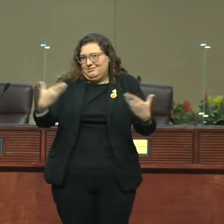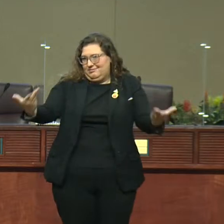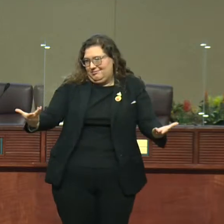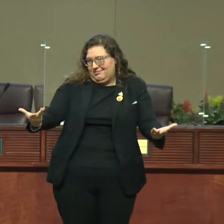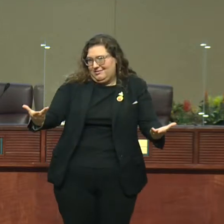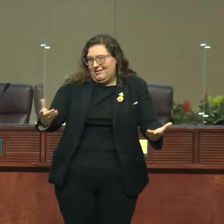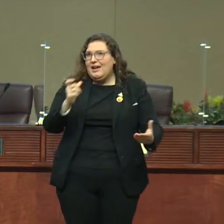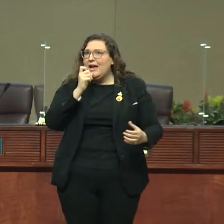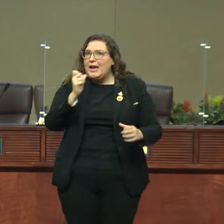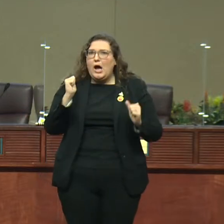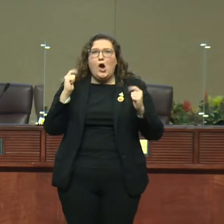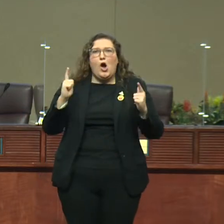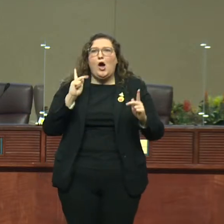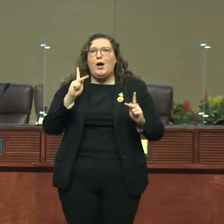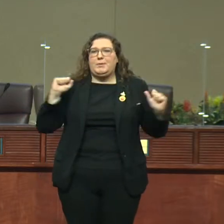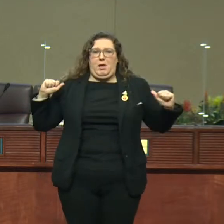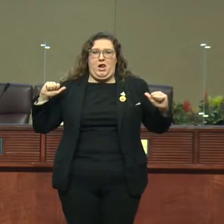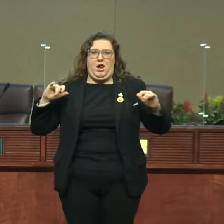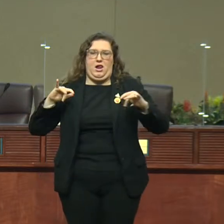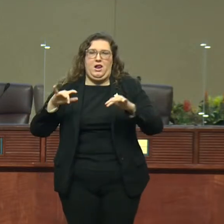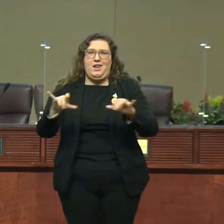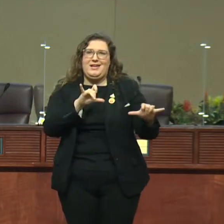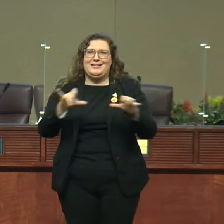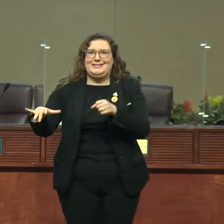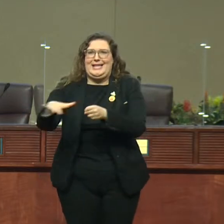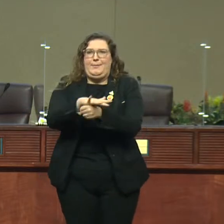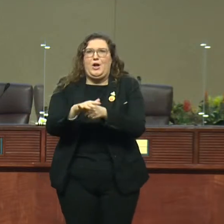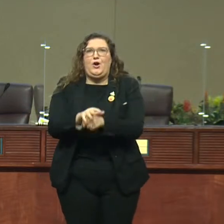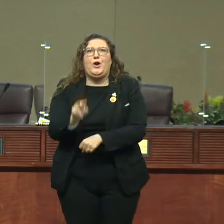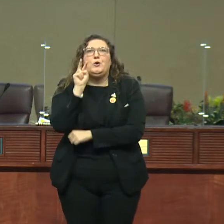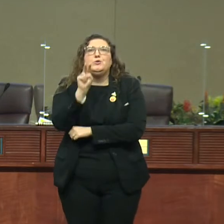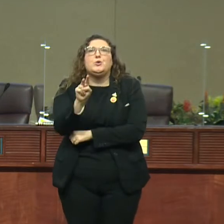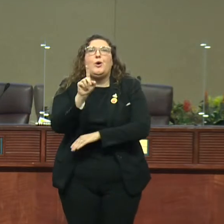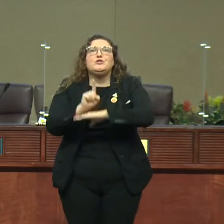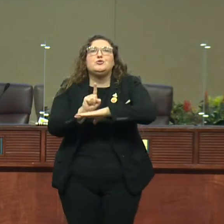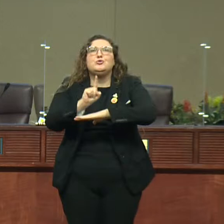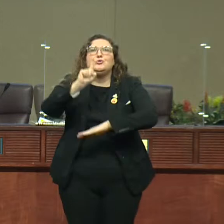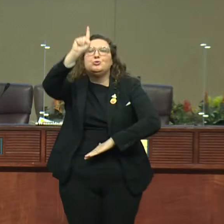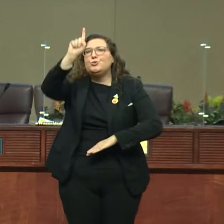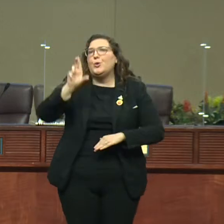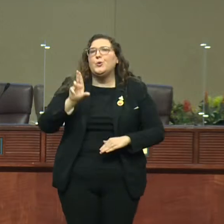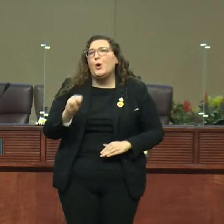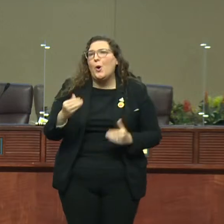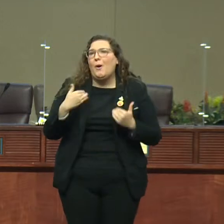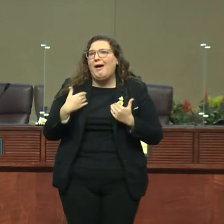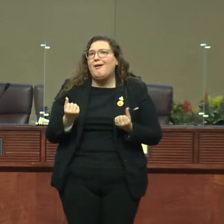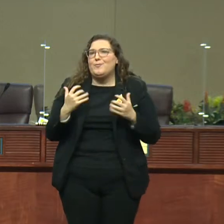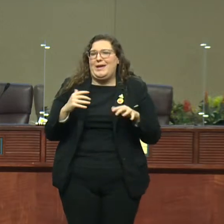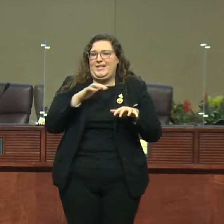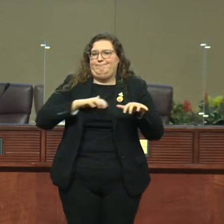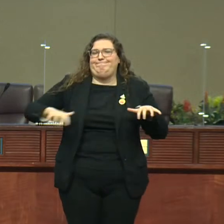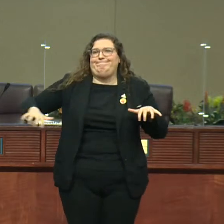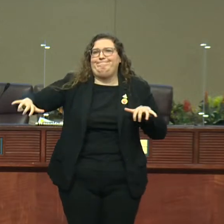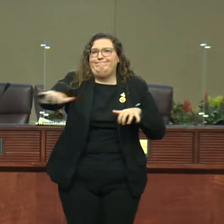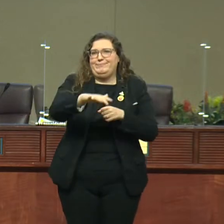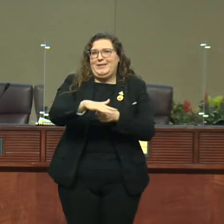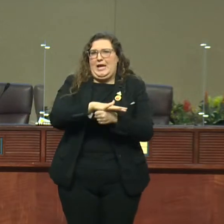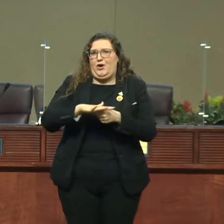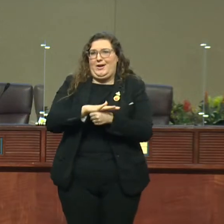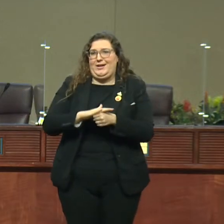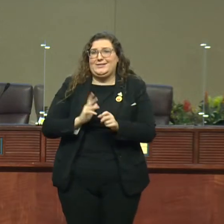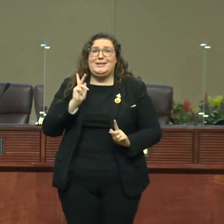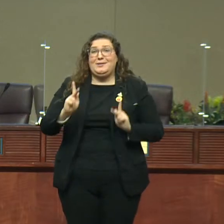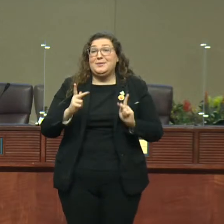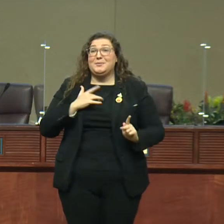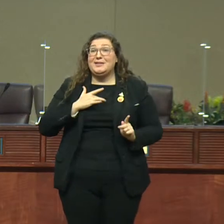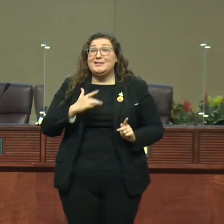Not everyone goes to the same location to watch the launches. There are several locations that people go. They normally stay in their vehicles for the most